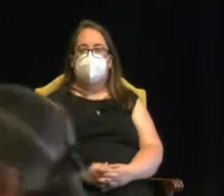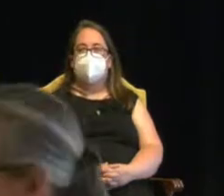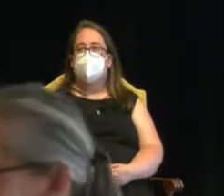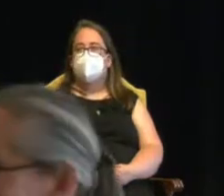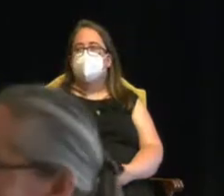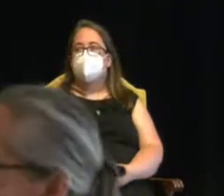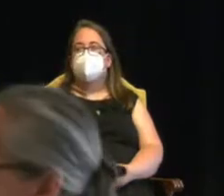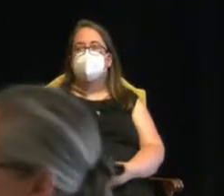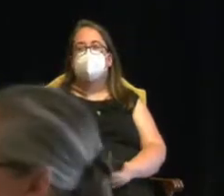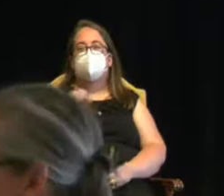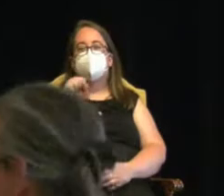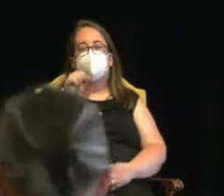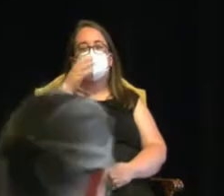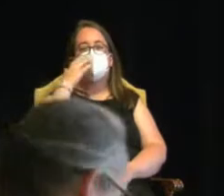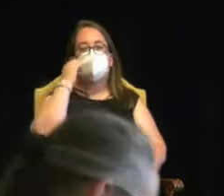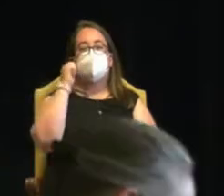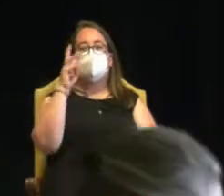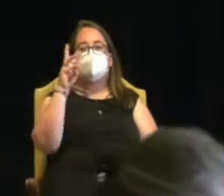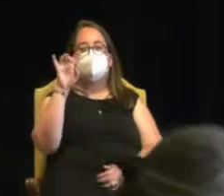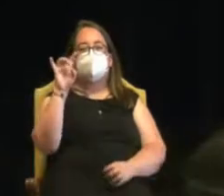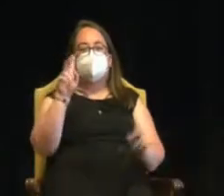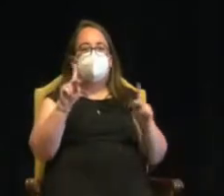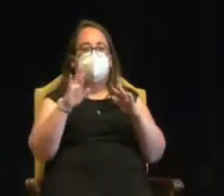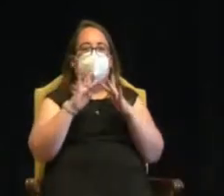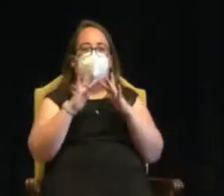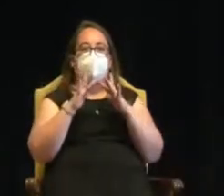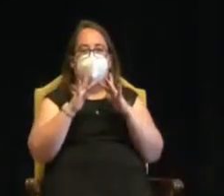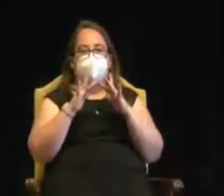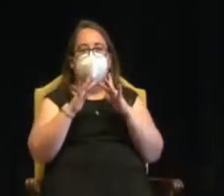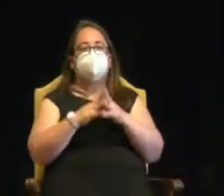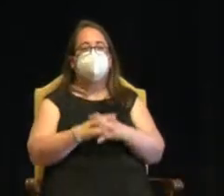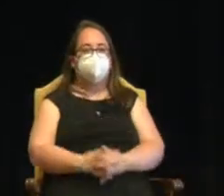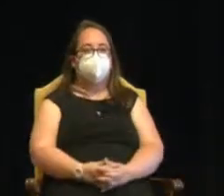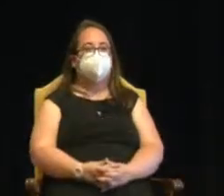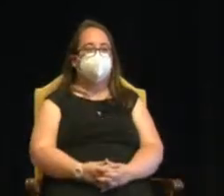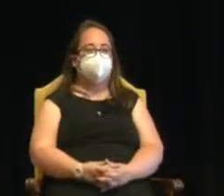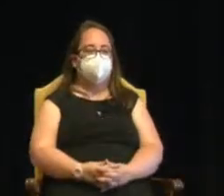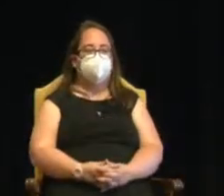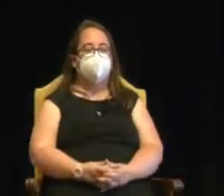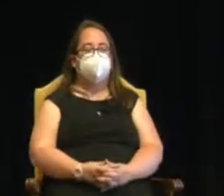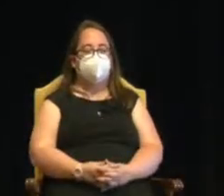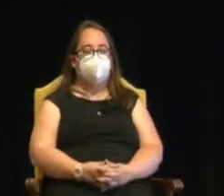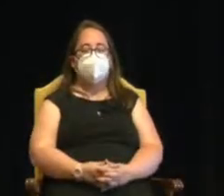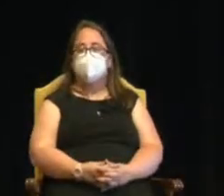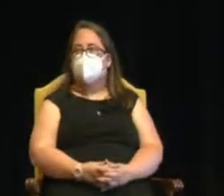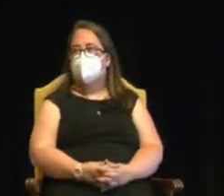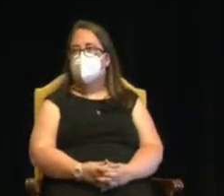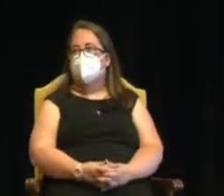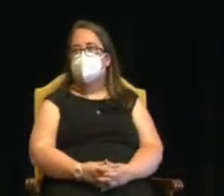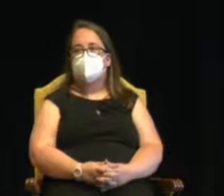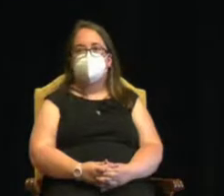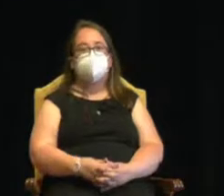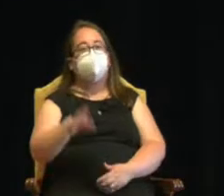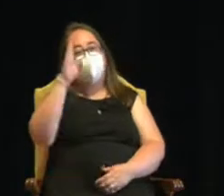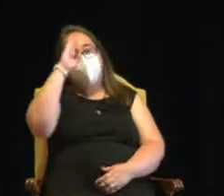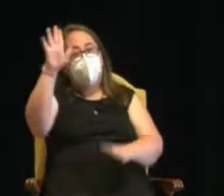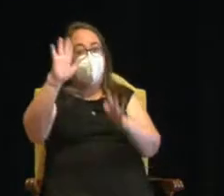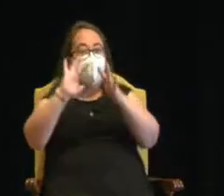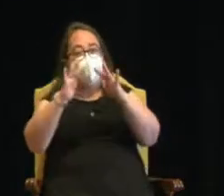Only because we have 68 people virtually. Oh, that's right. That's right. We have virtual people. Hi, virtual